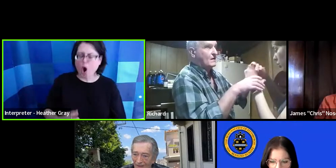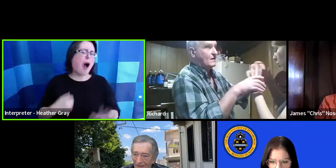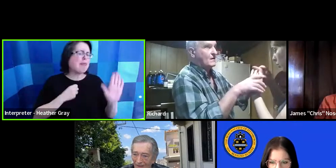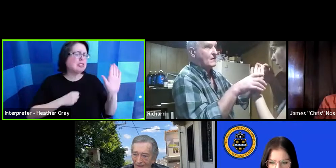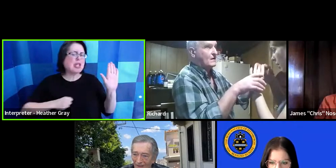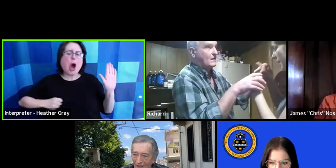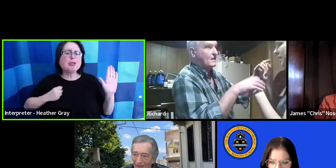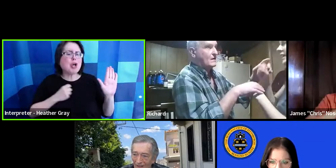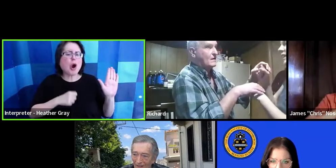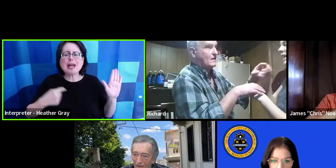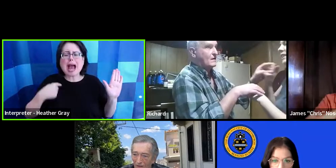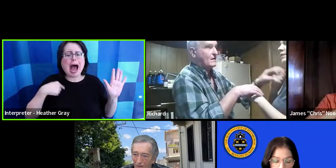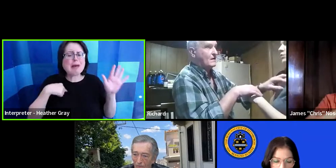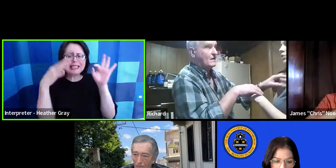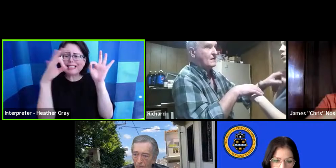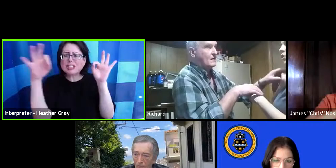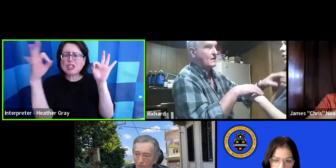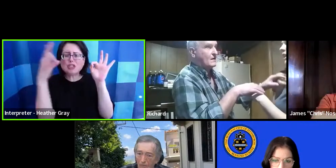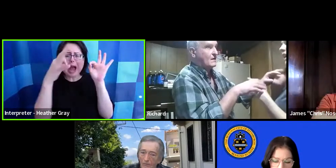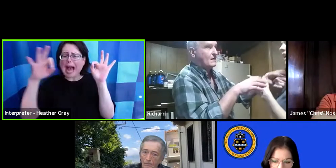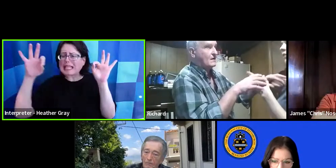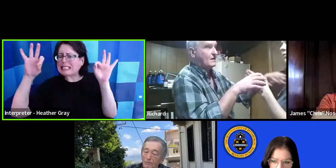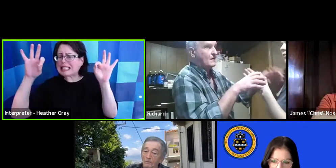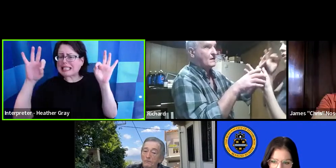from the meeting. Okay, so